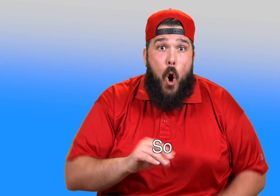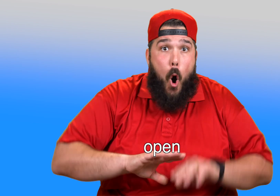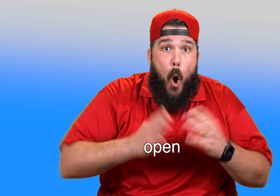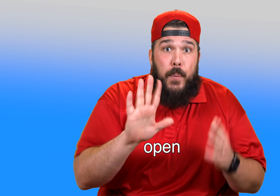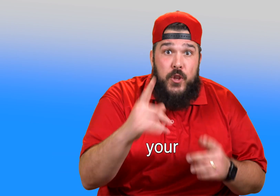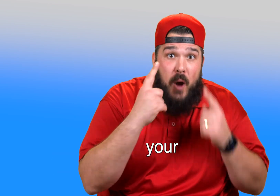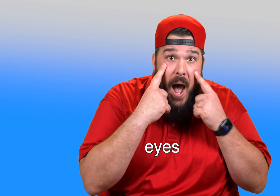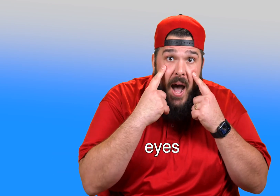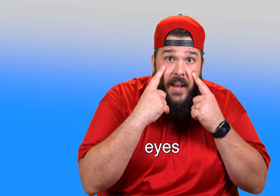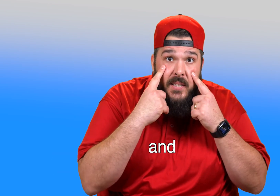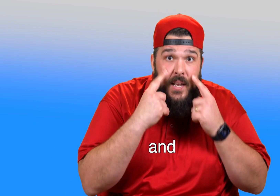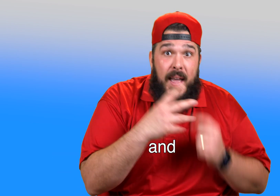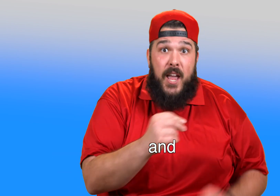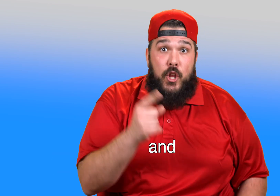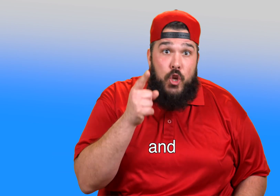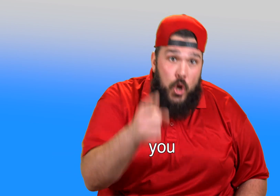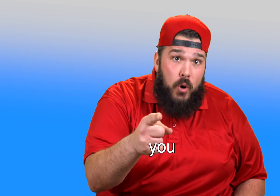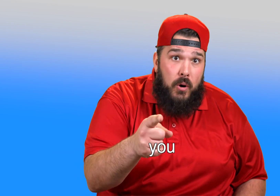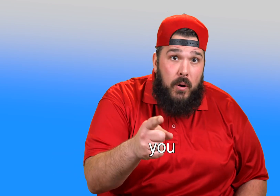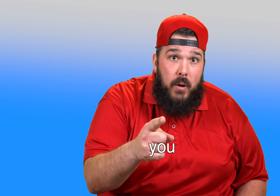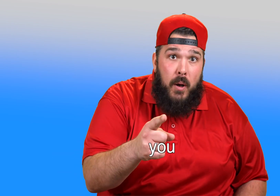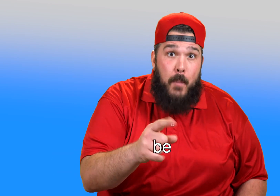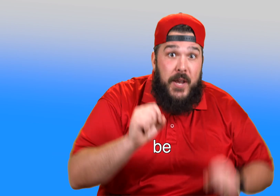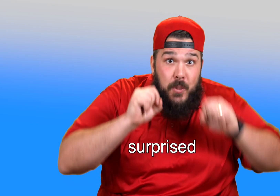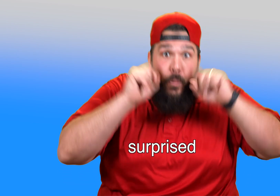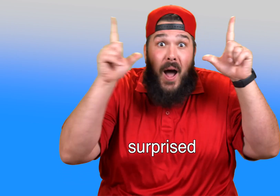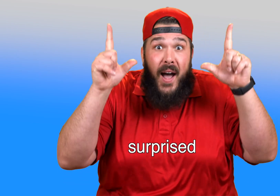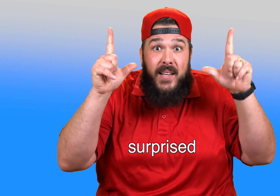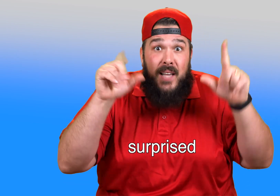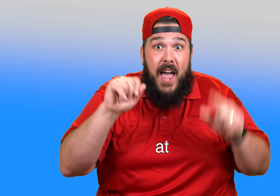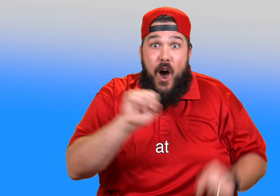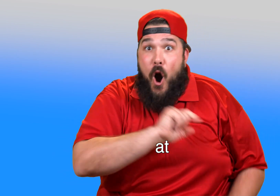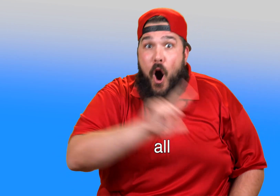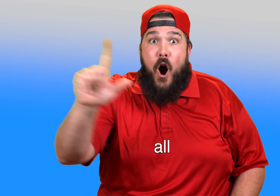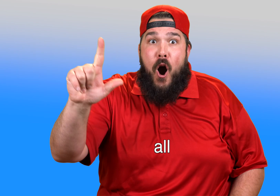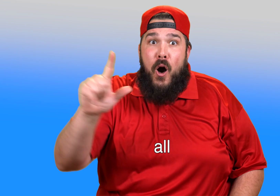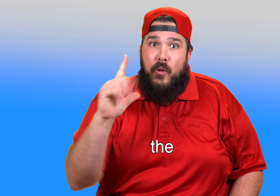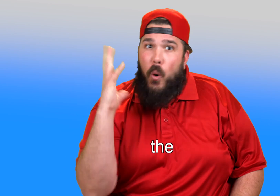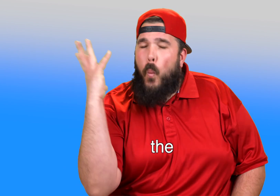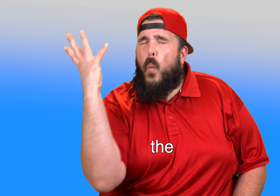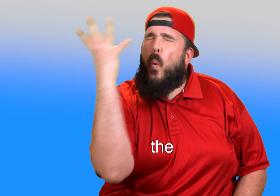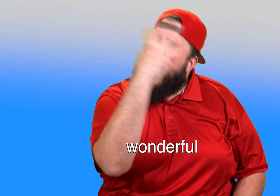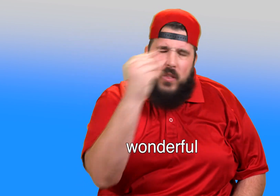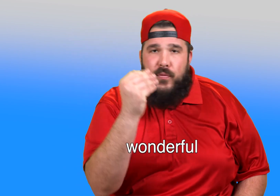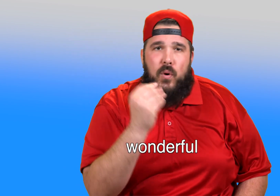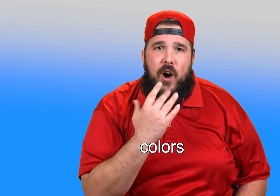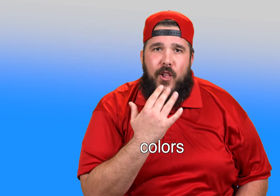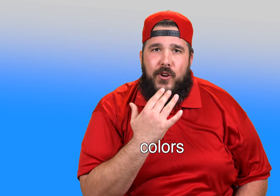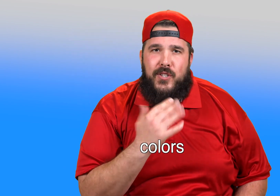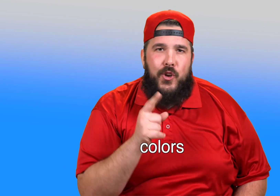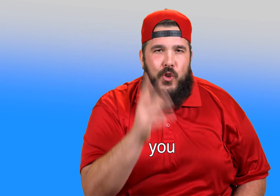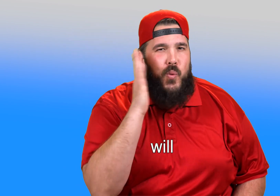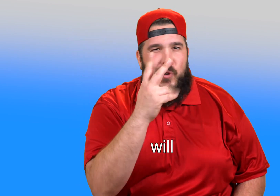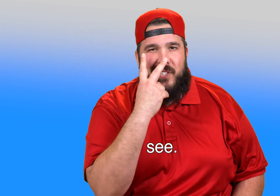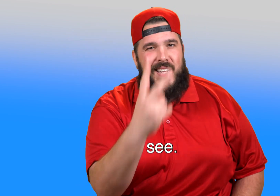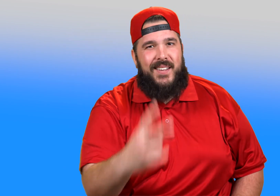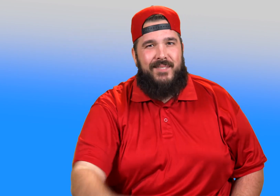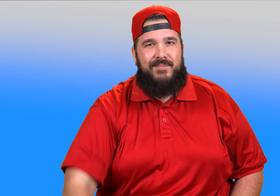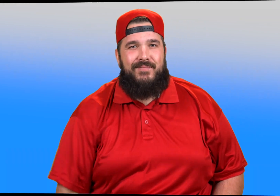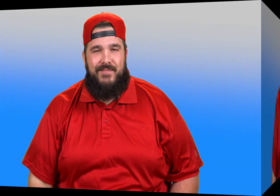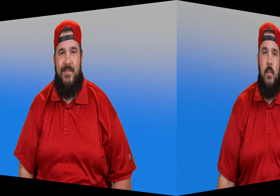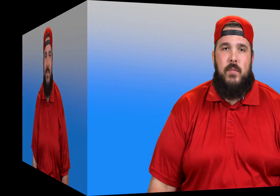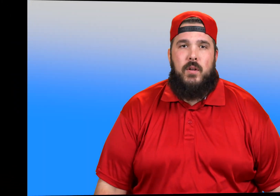So open your eyes and you'll be surprised at all the wonderful colors you will